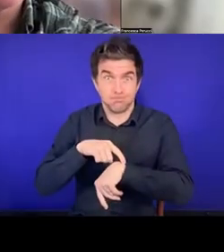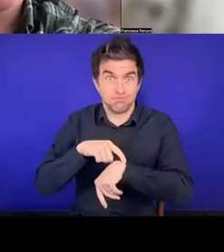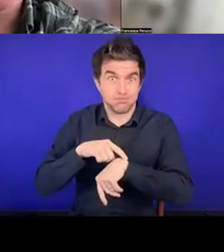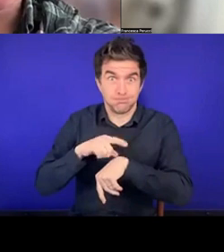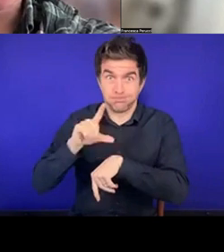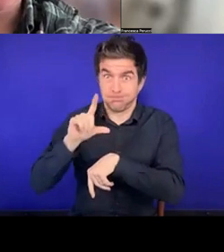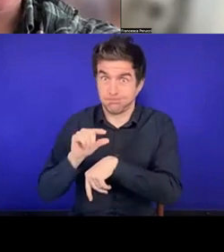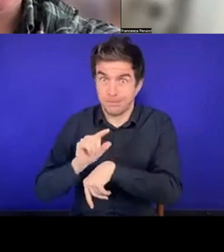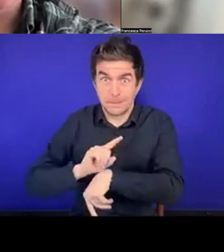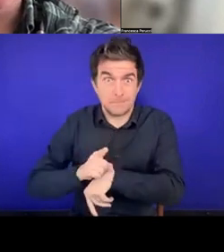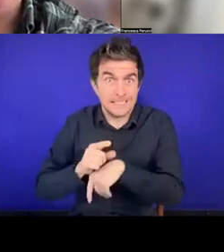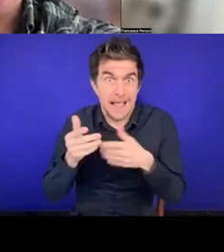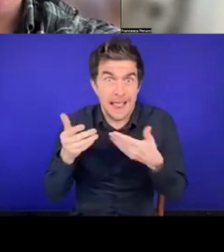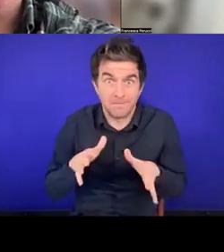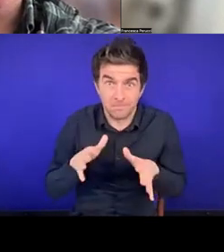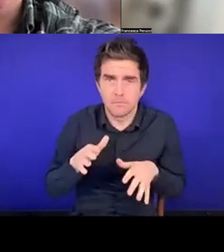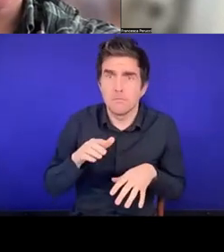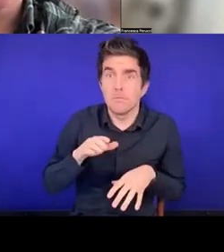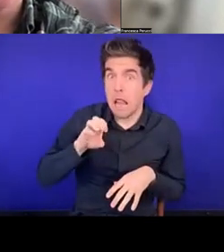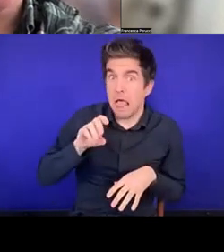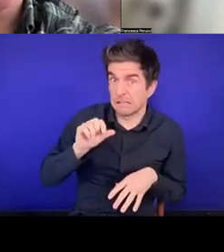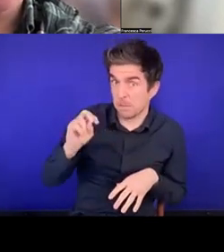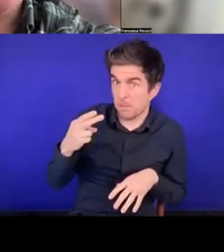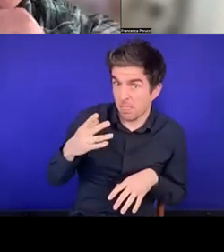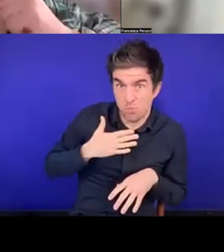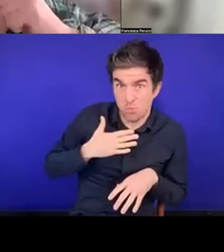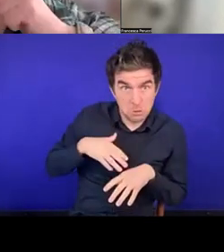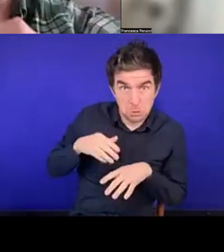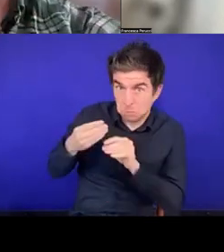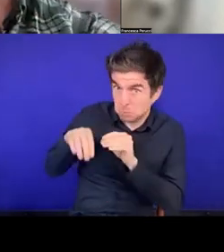this discussion? Just one,